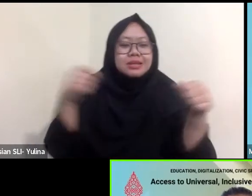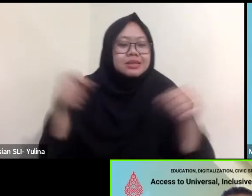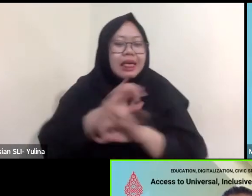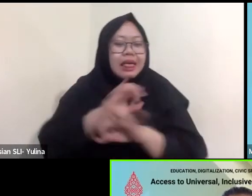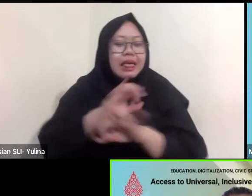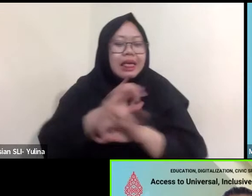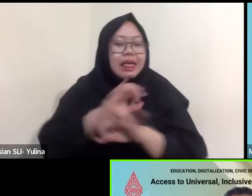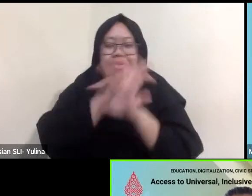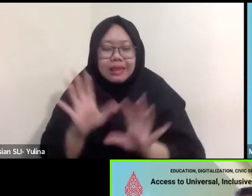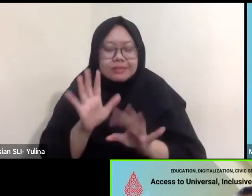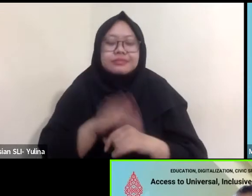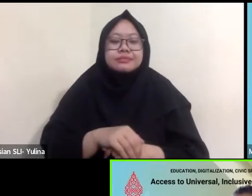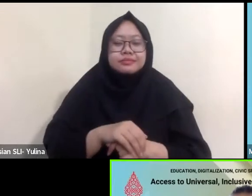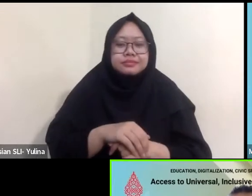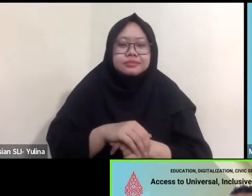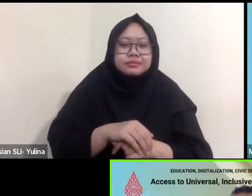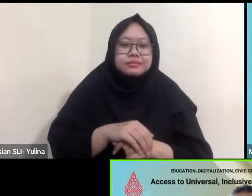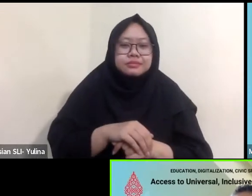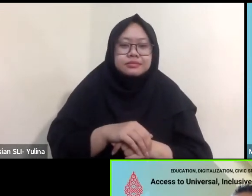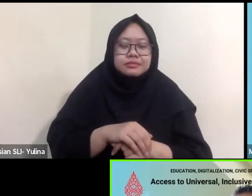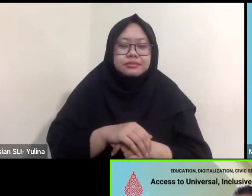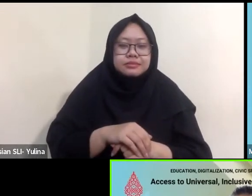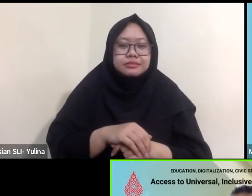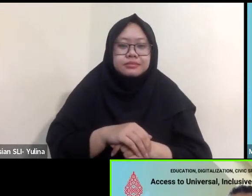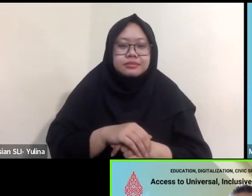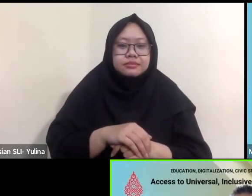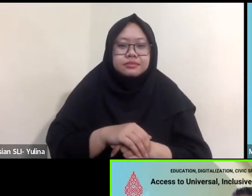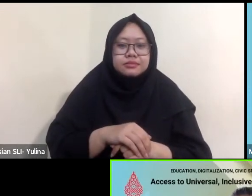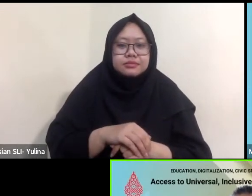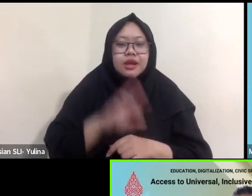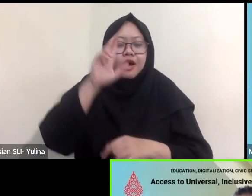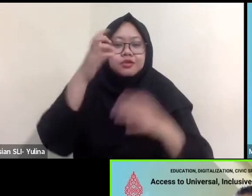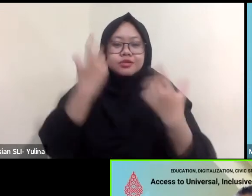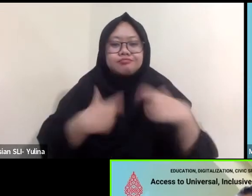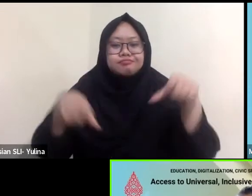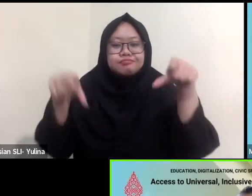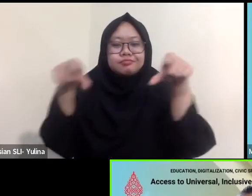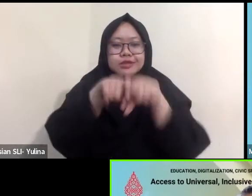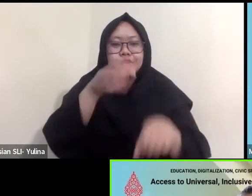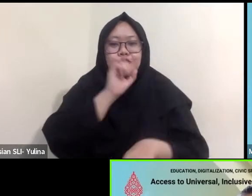quantity, quality, and age-appropriate viewing really important.